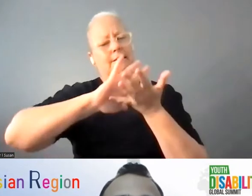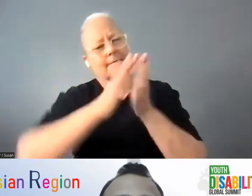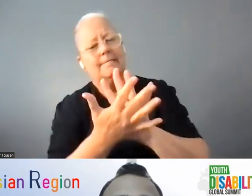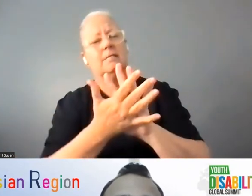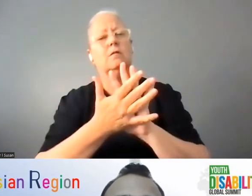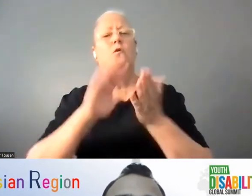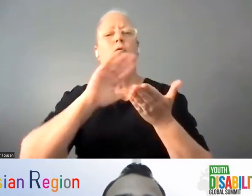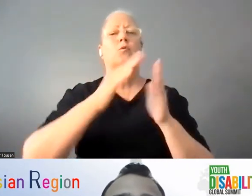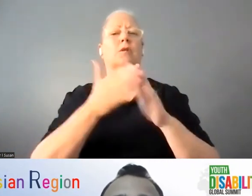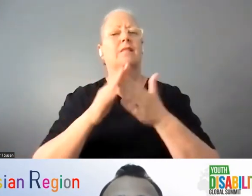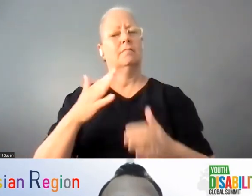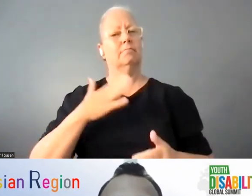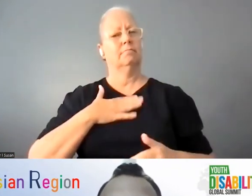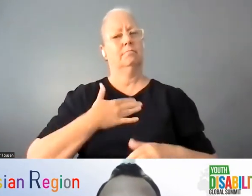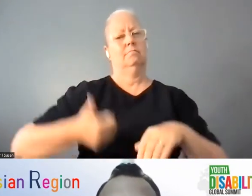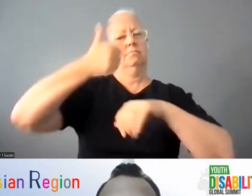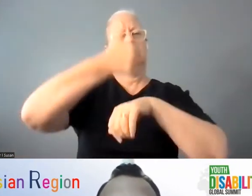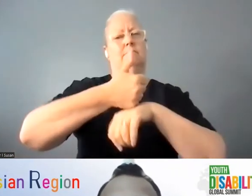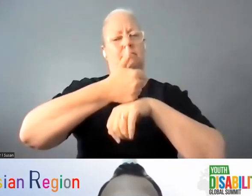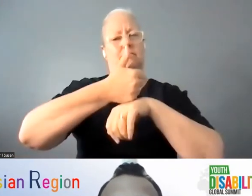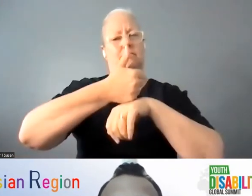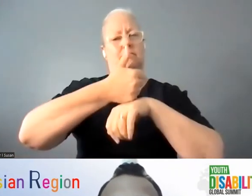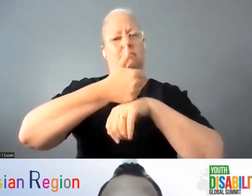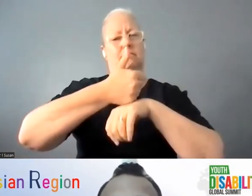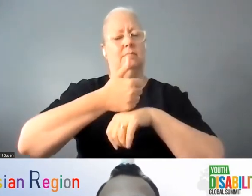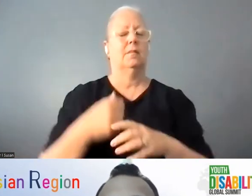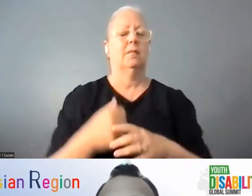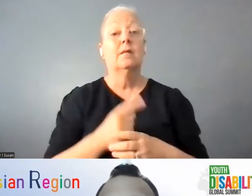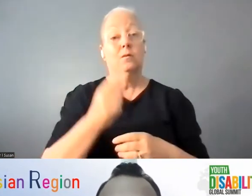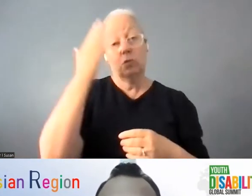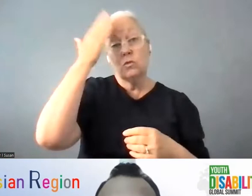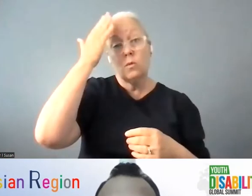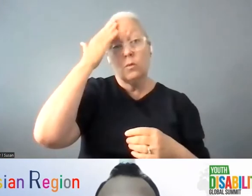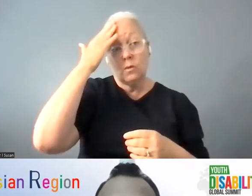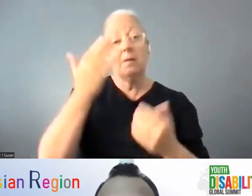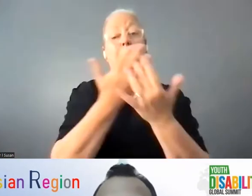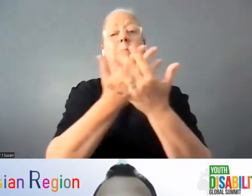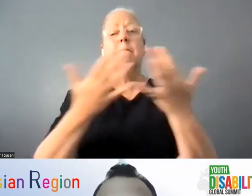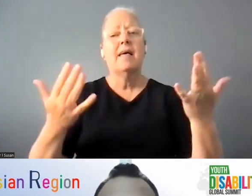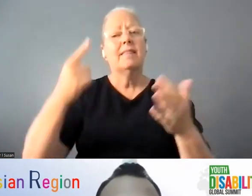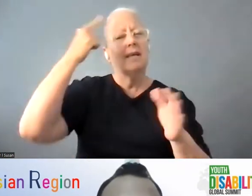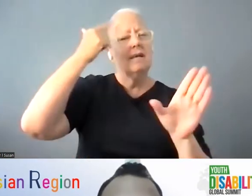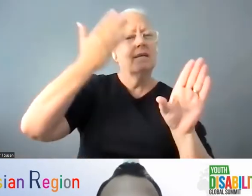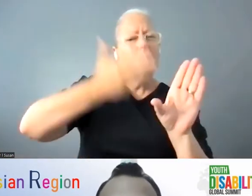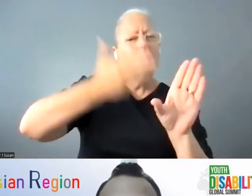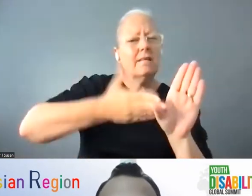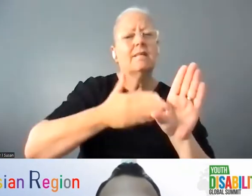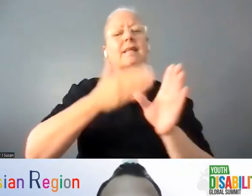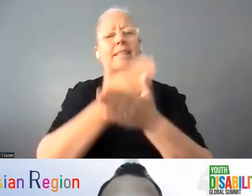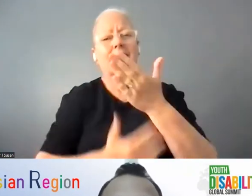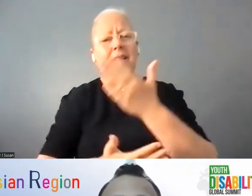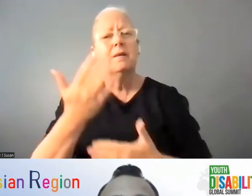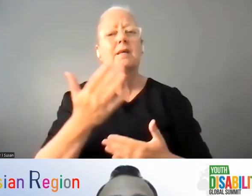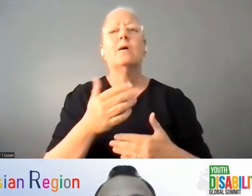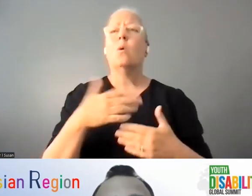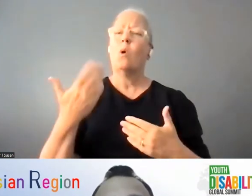As you know, that youth with mental, intellectual, multiple psychosocial disabilities, users and survivors of